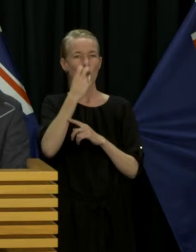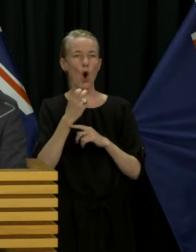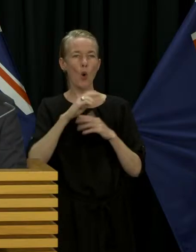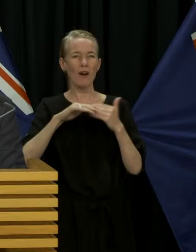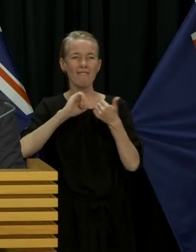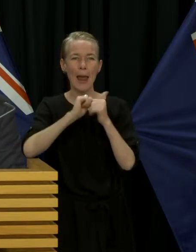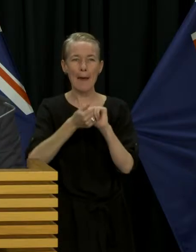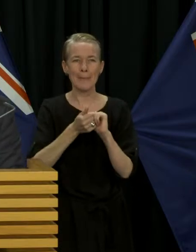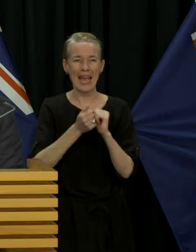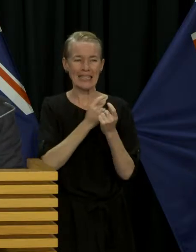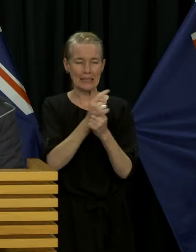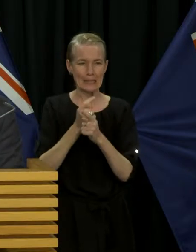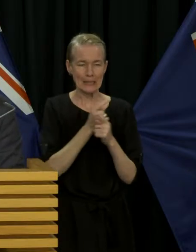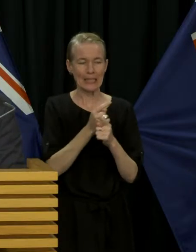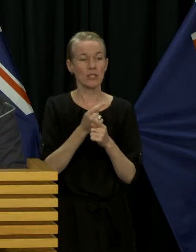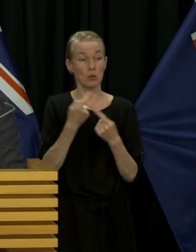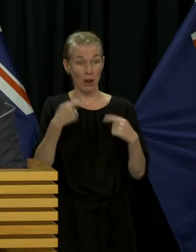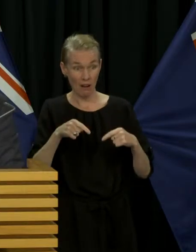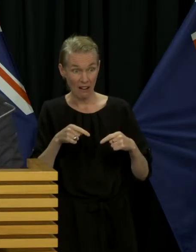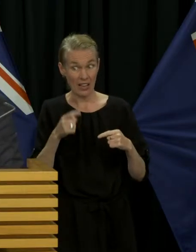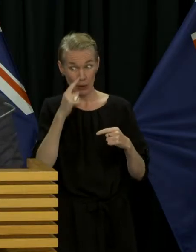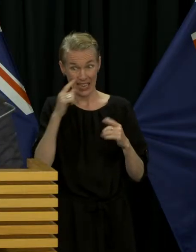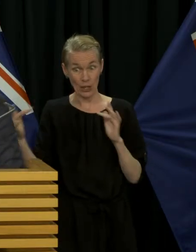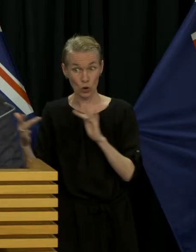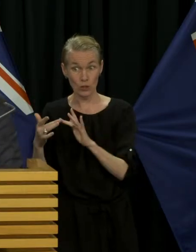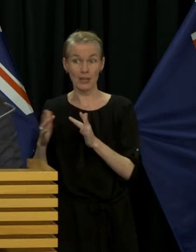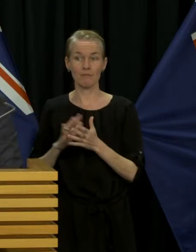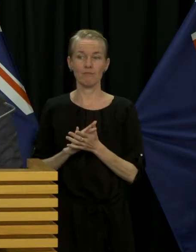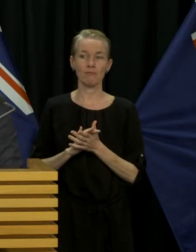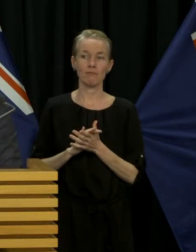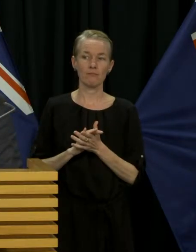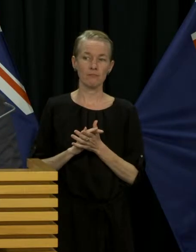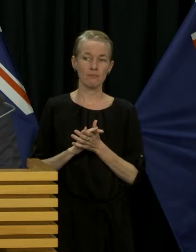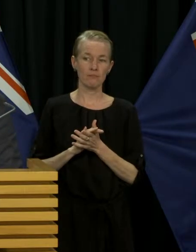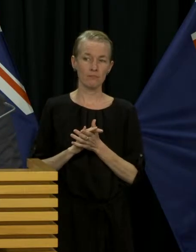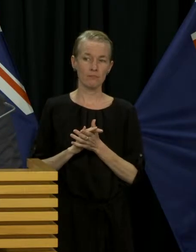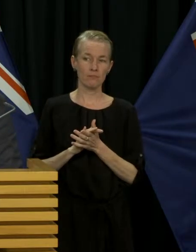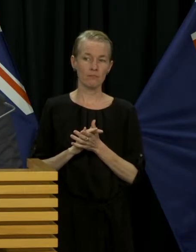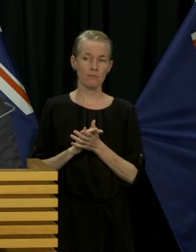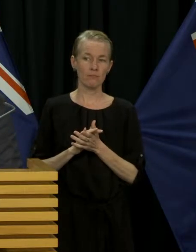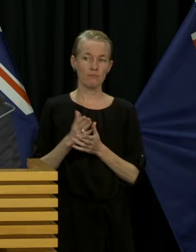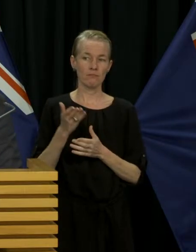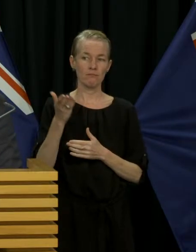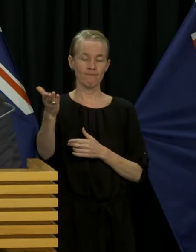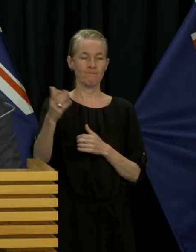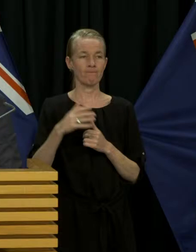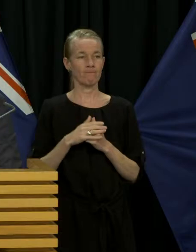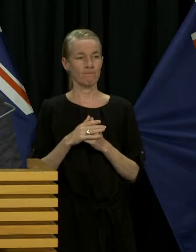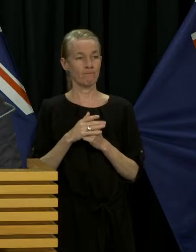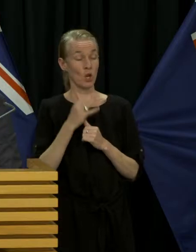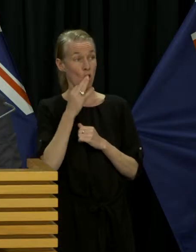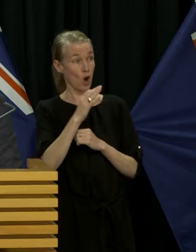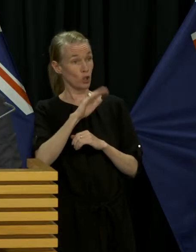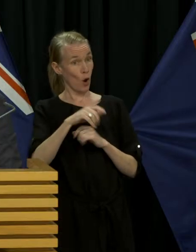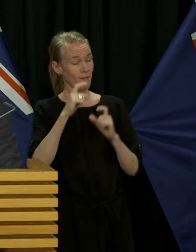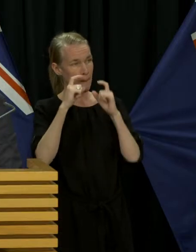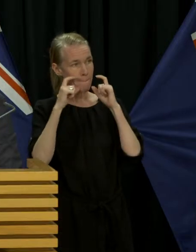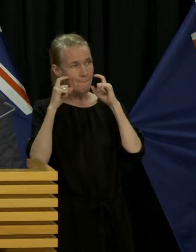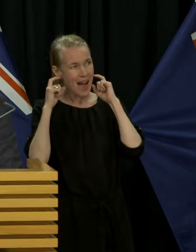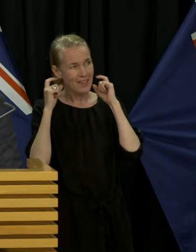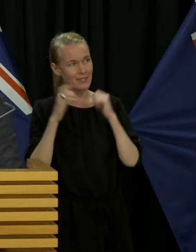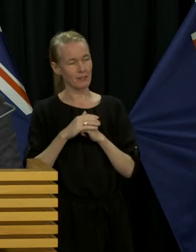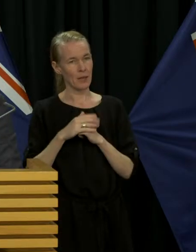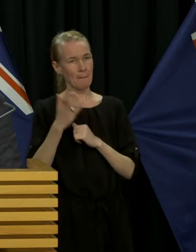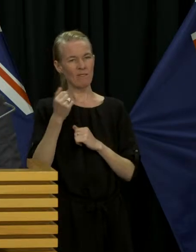that on the wearing of masks has been that the evidence for and against pretty much balance each other out. Has the international situation changed that at